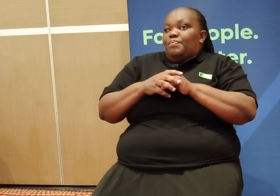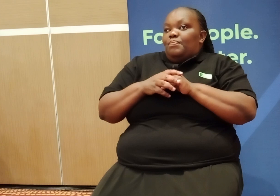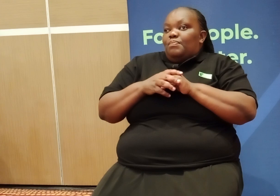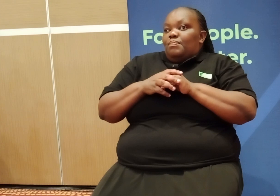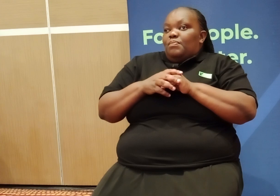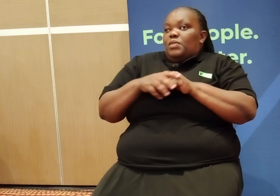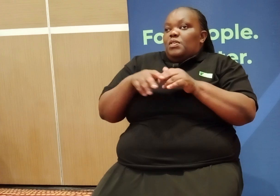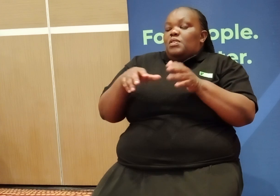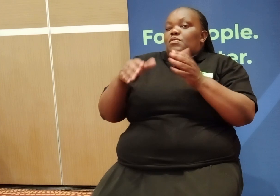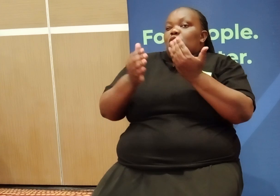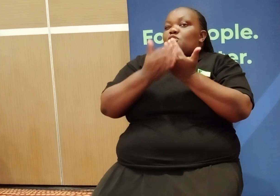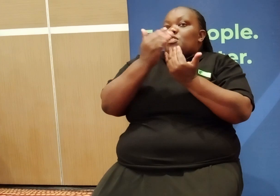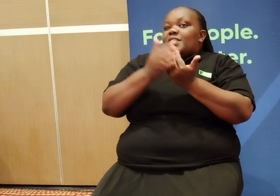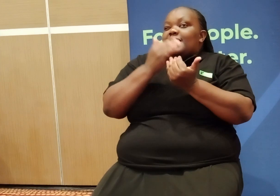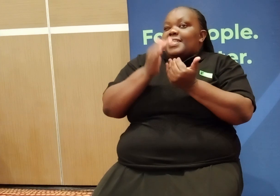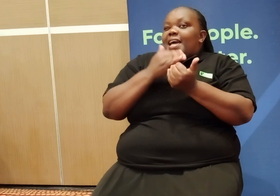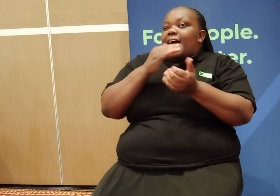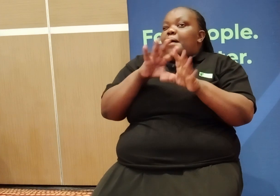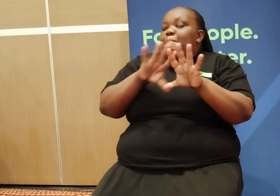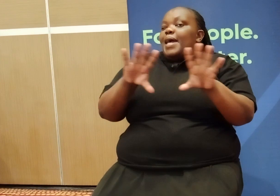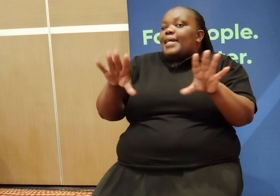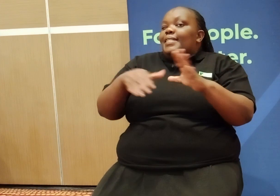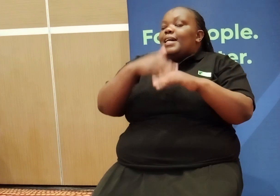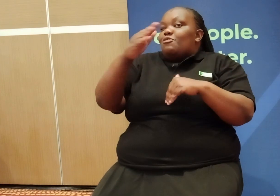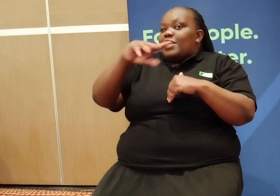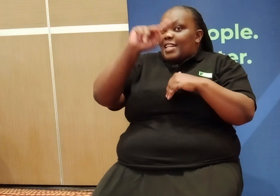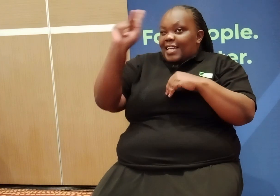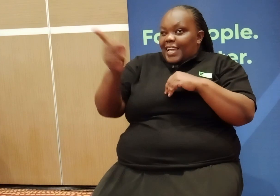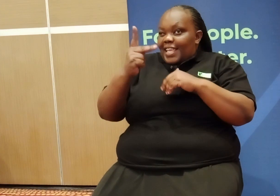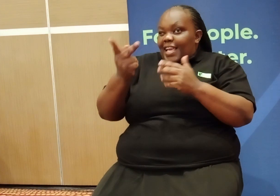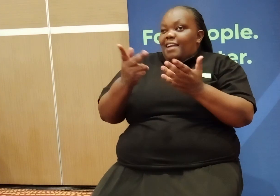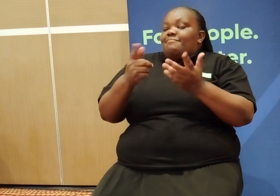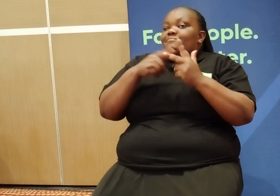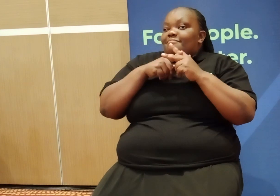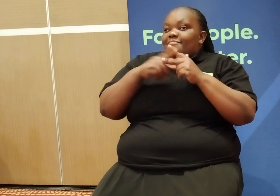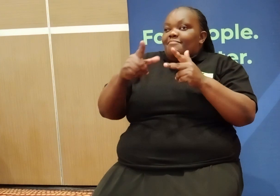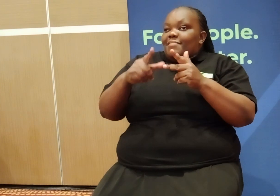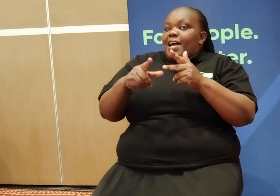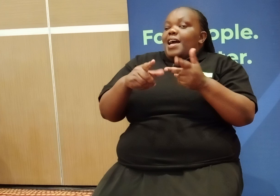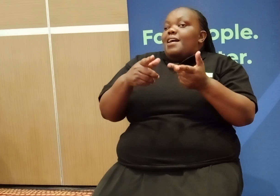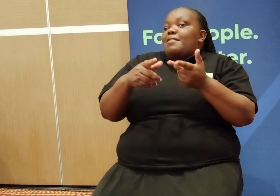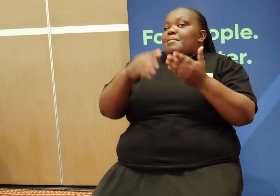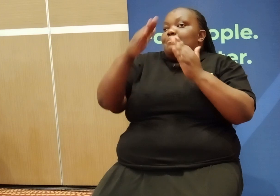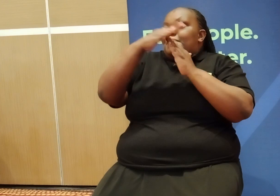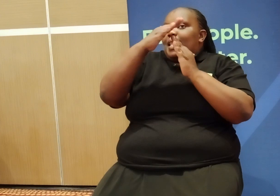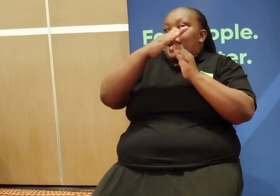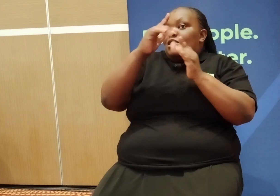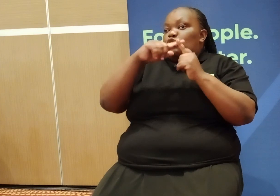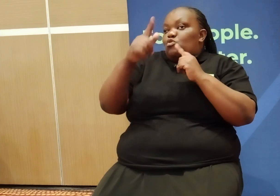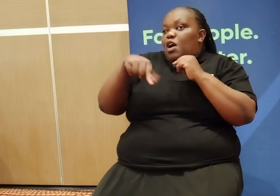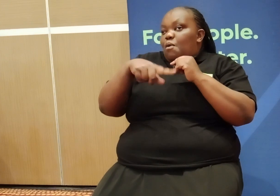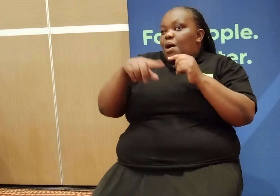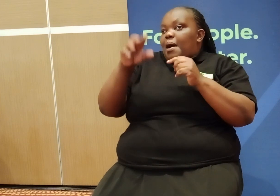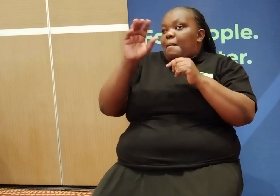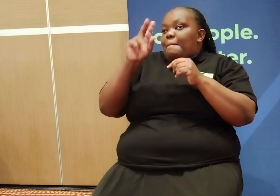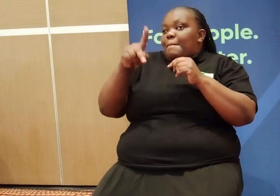We consider the markets outside Kenya as anchor pillars to our Pan-African